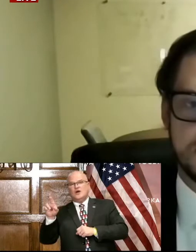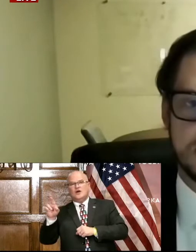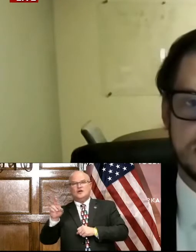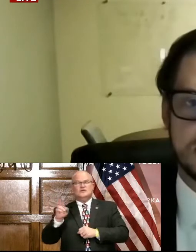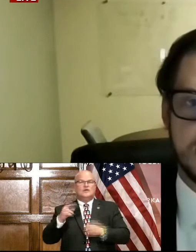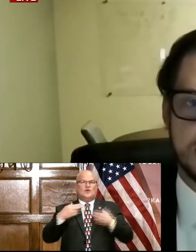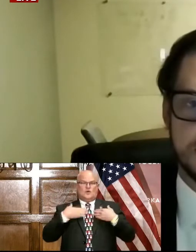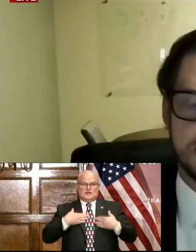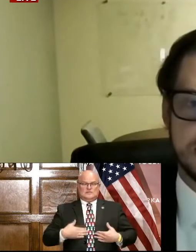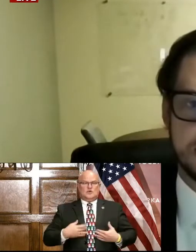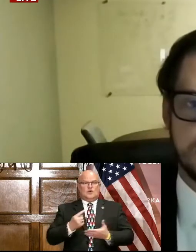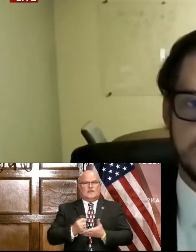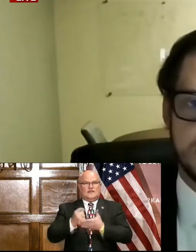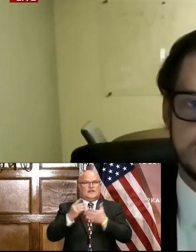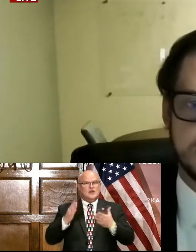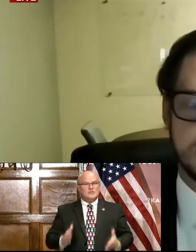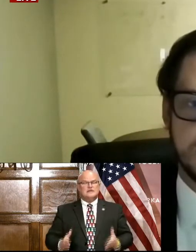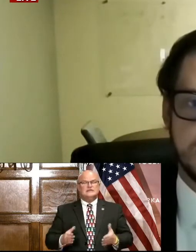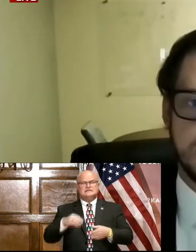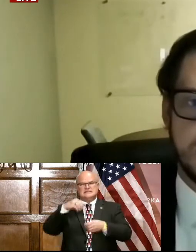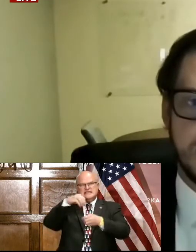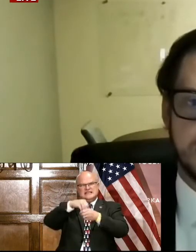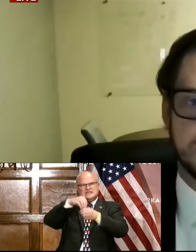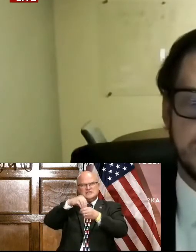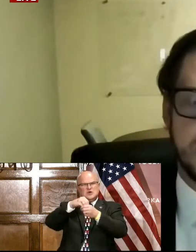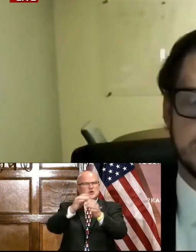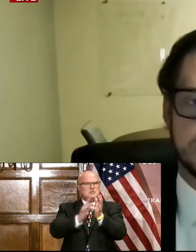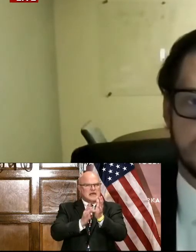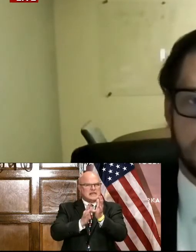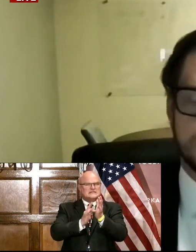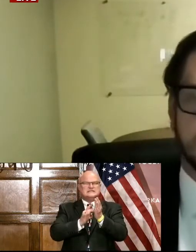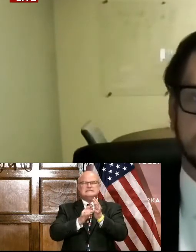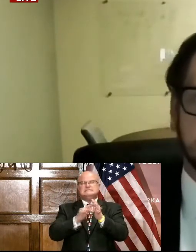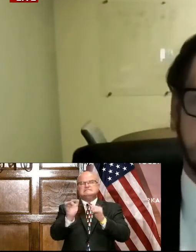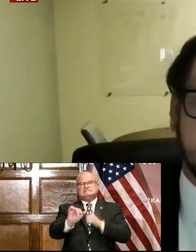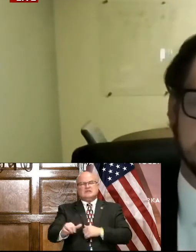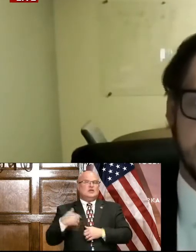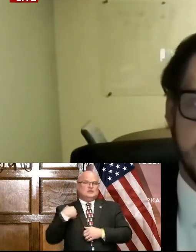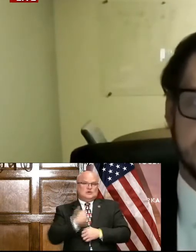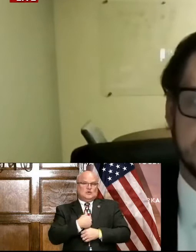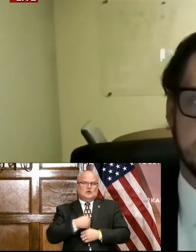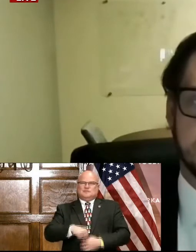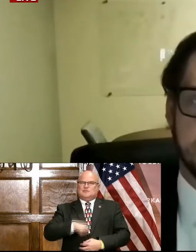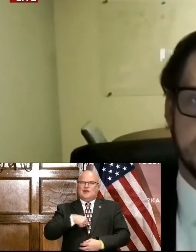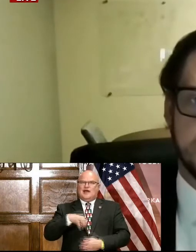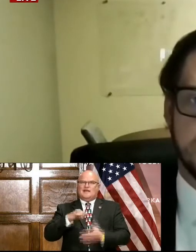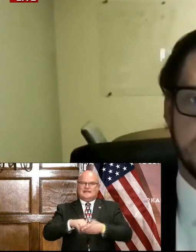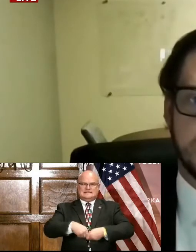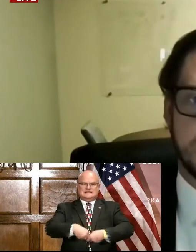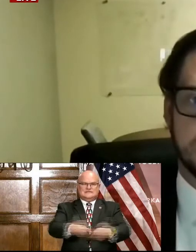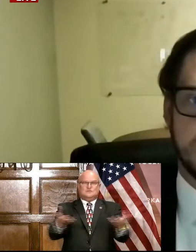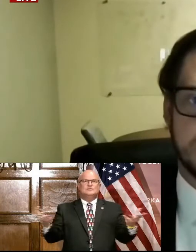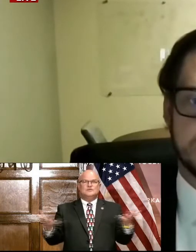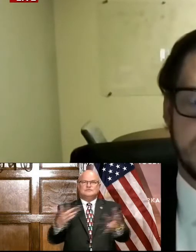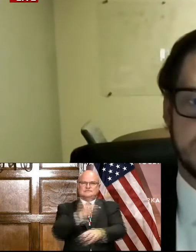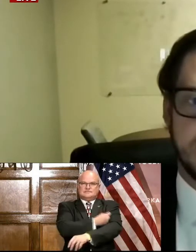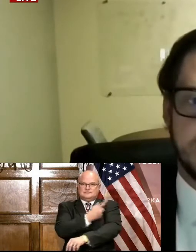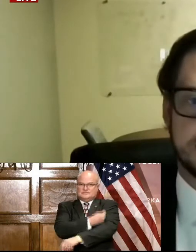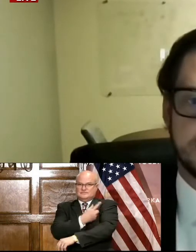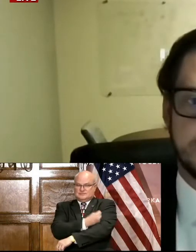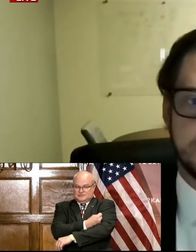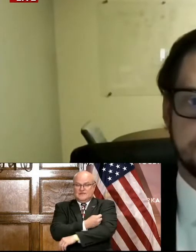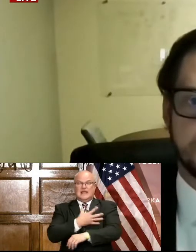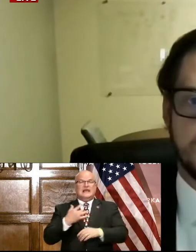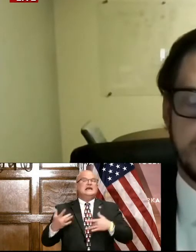several physicians, hospitalists, internal medicine, and the like. And so we're certainly proud of that and excited